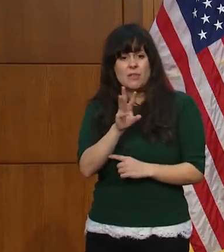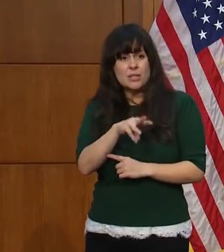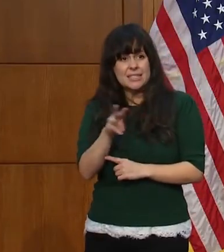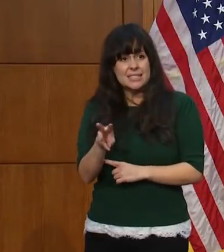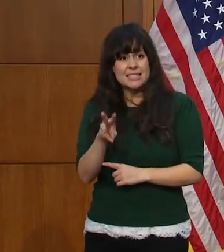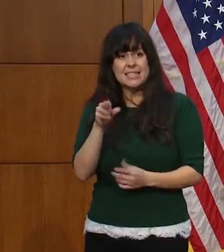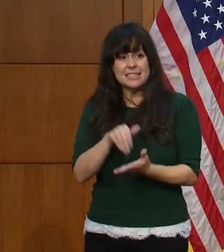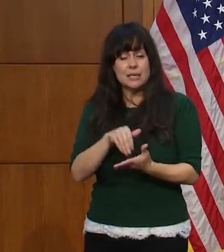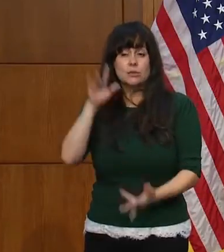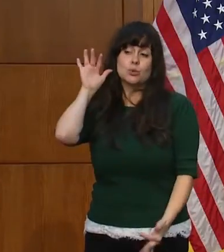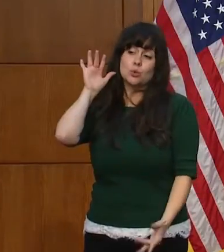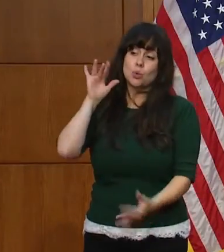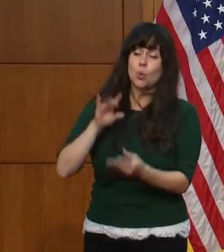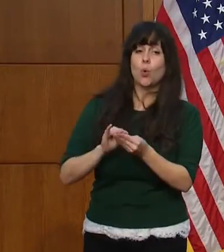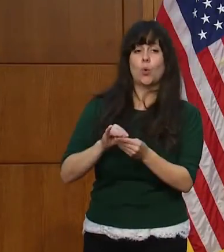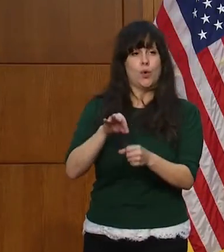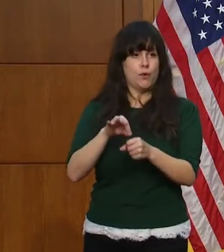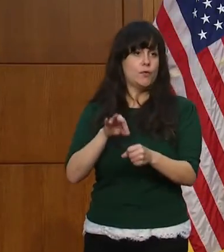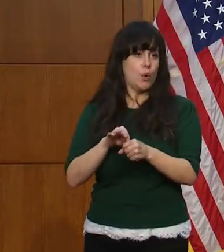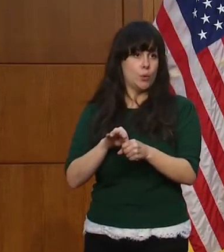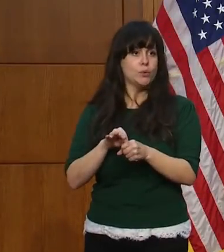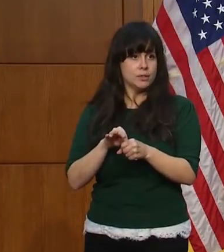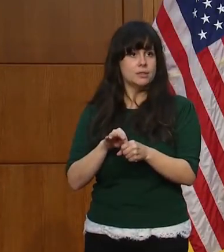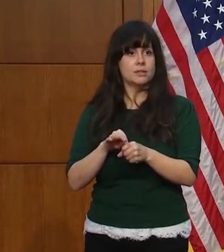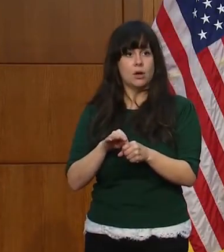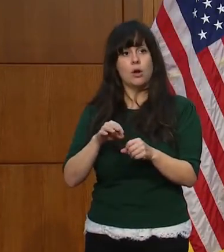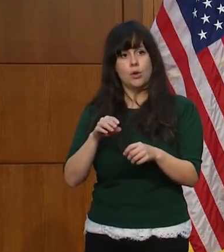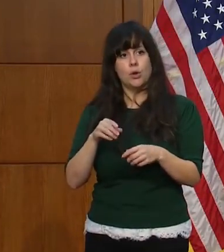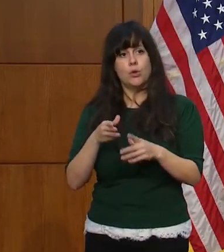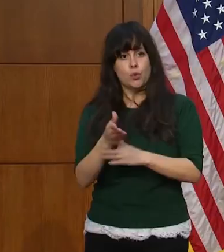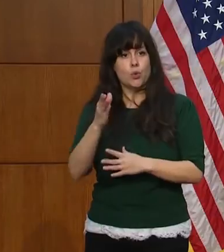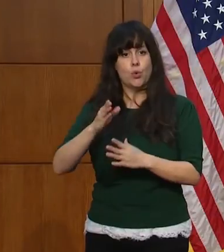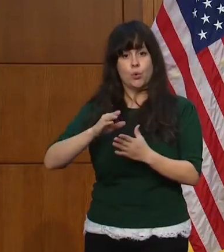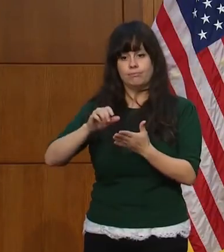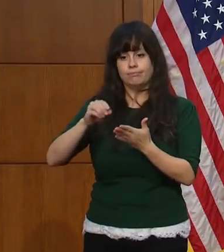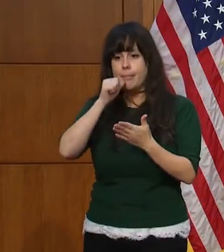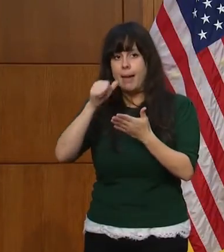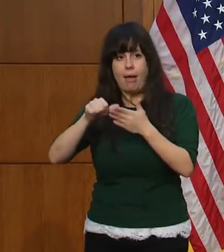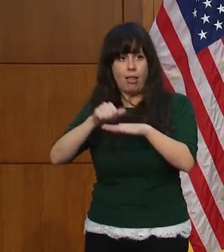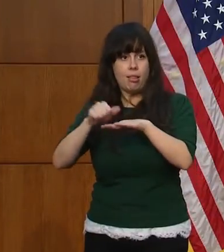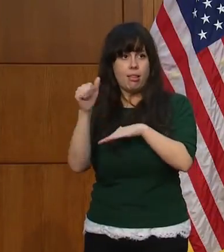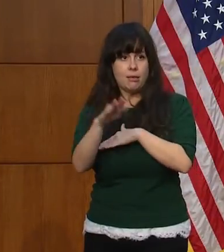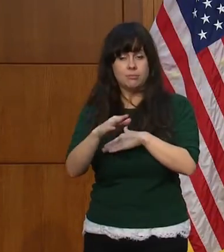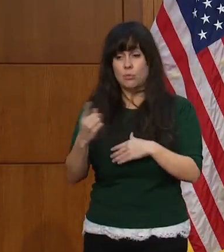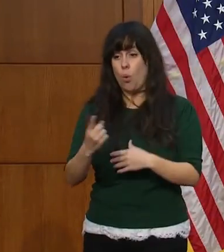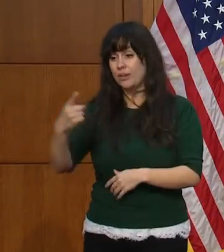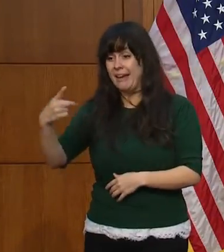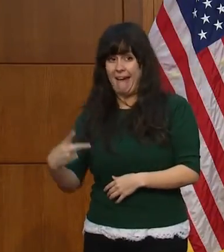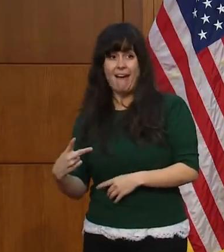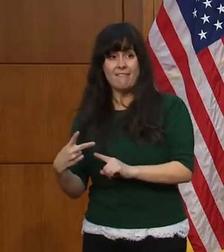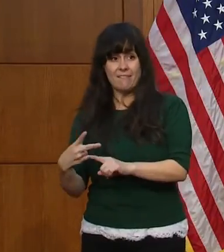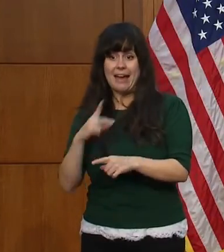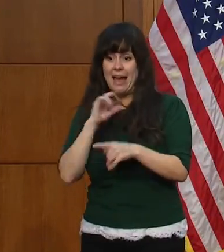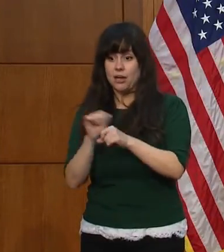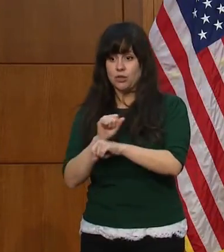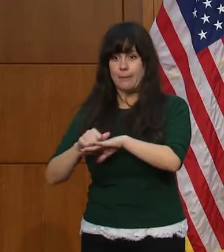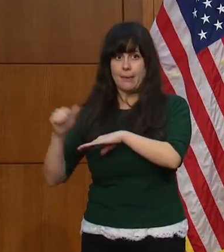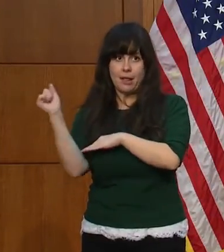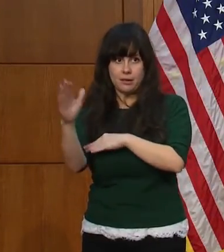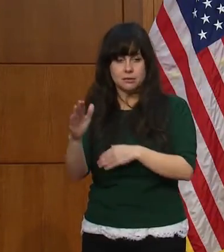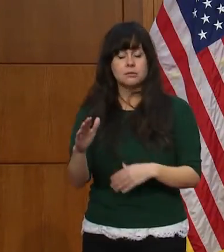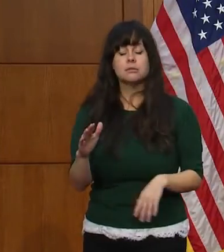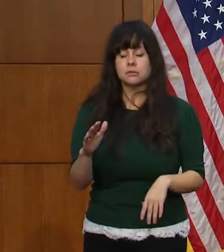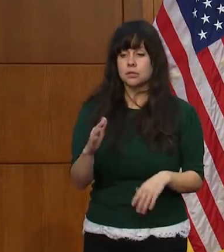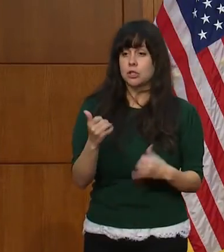566,000 total votes were cast absentee and only half by mail. So now, 7 weeks